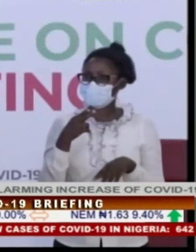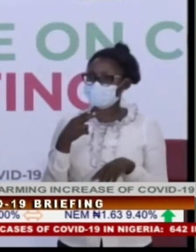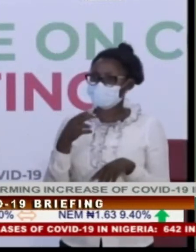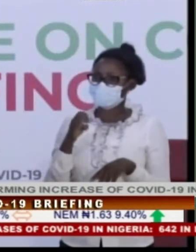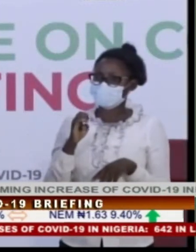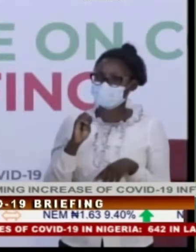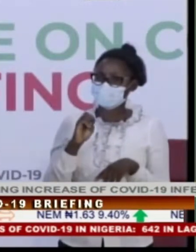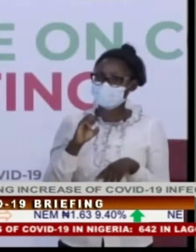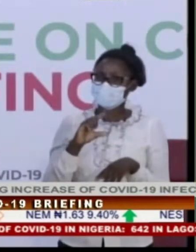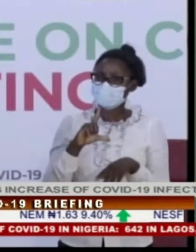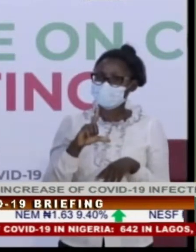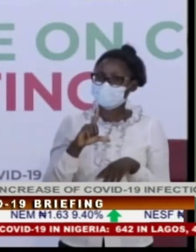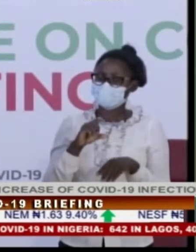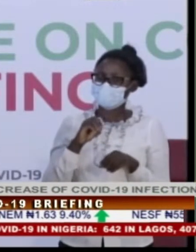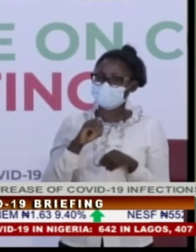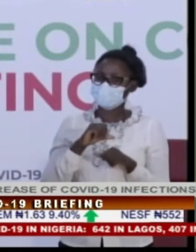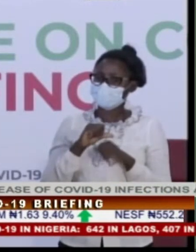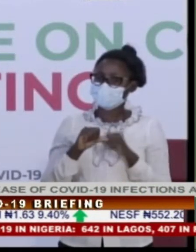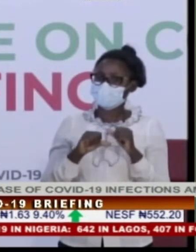With regards to